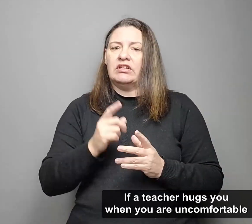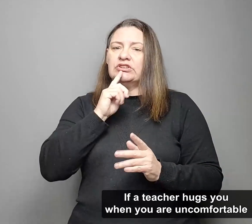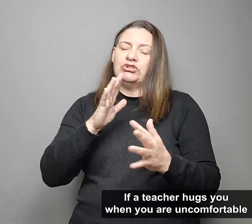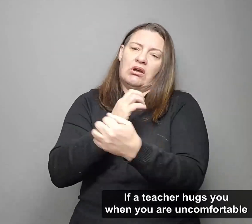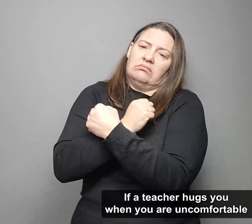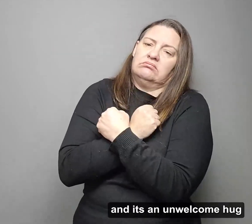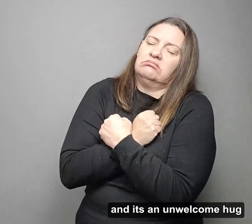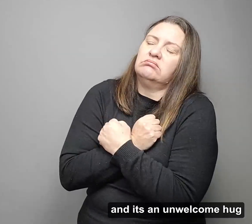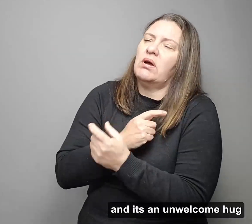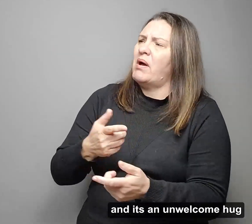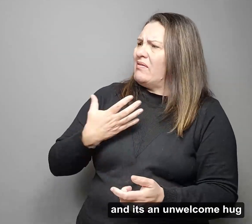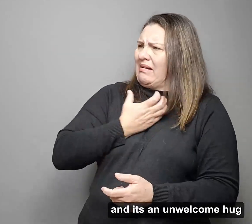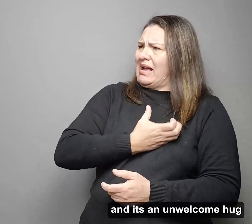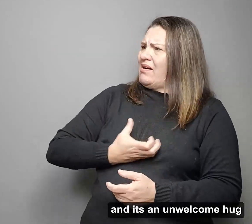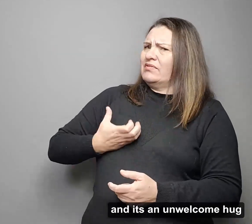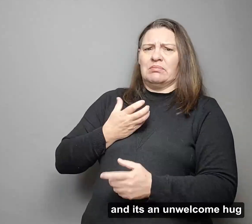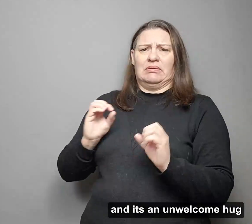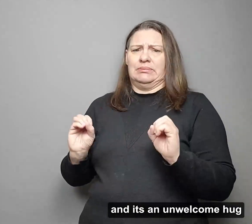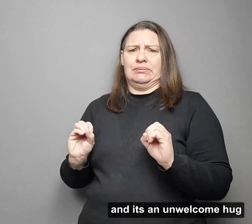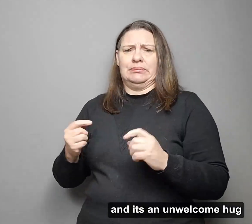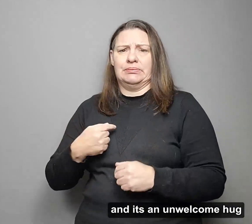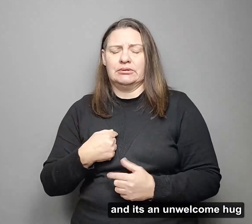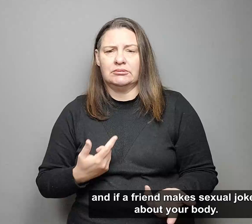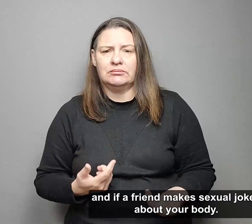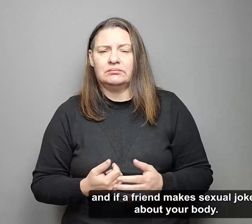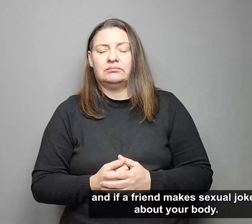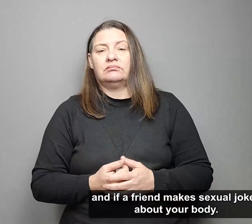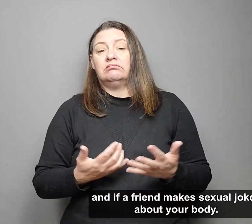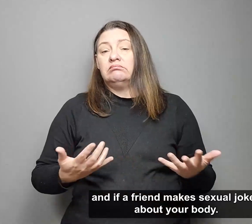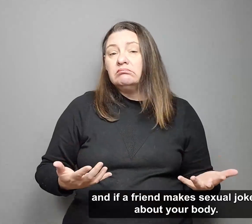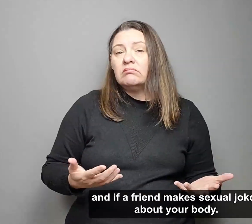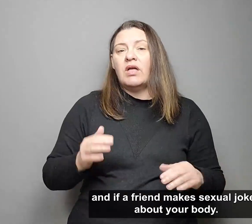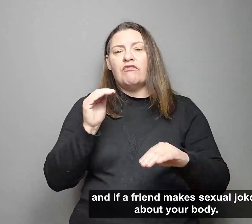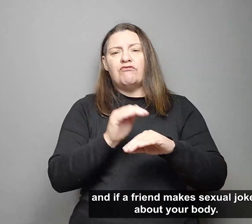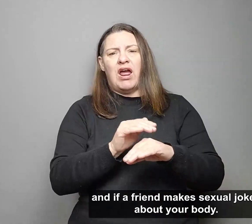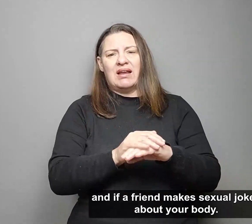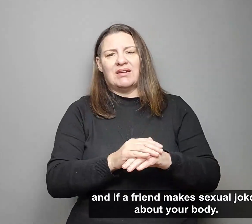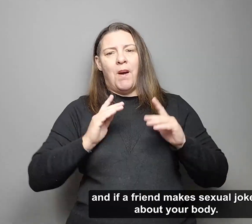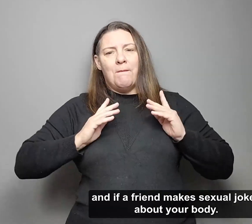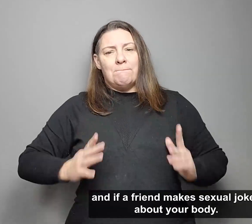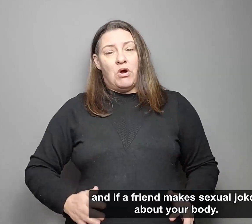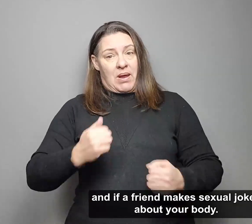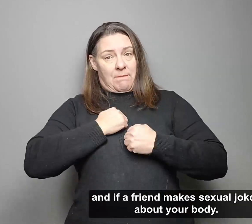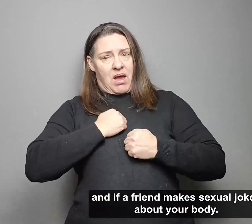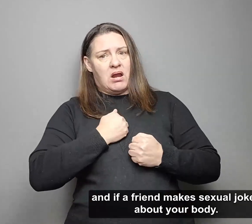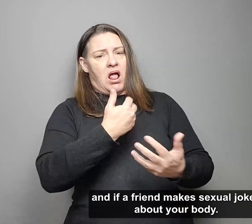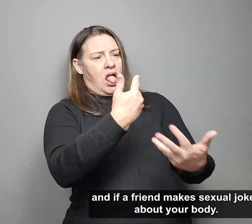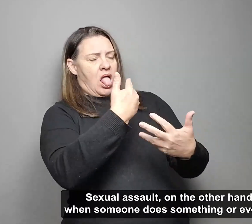are uncomfortable and it's an unwelcome hug. And if a friend makes sexual jokes about your